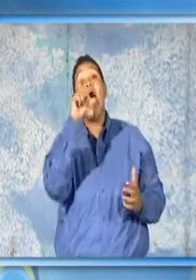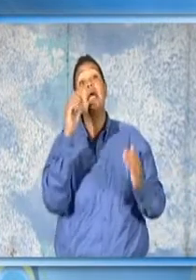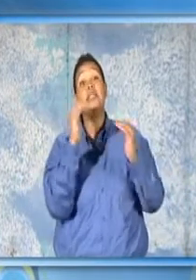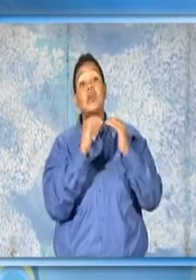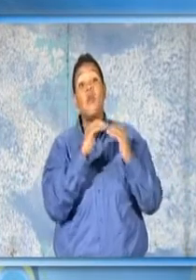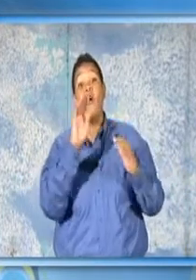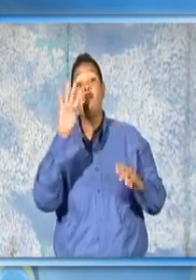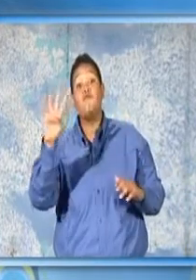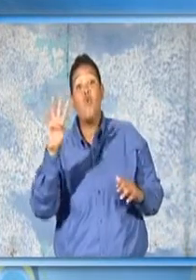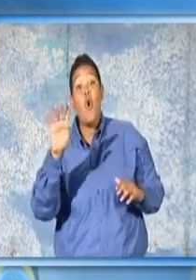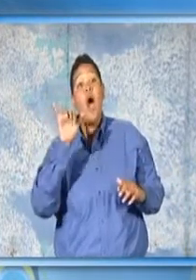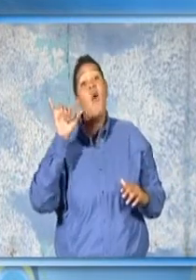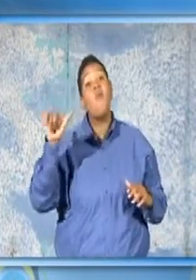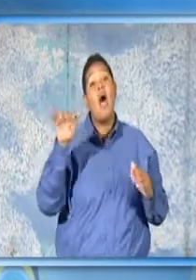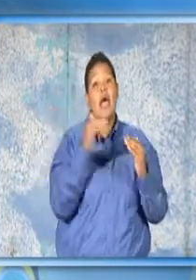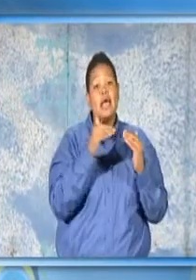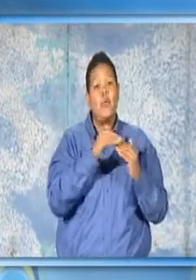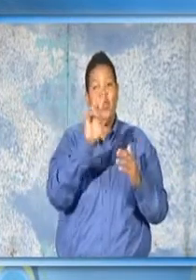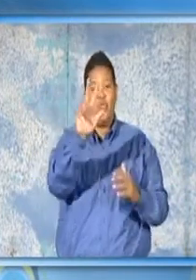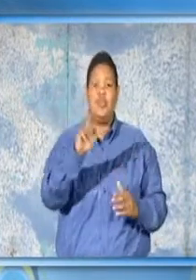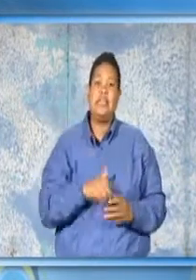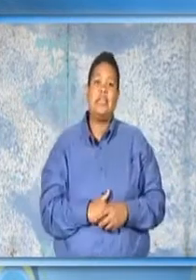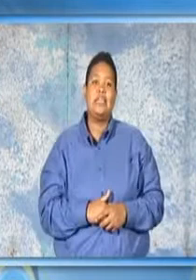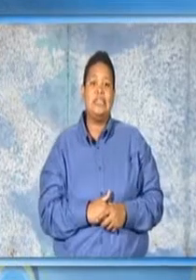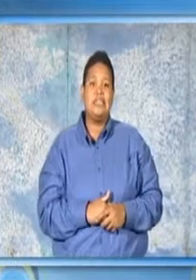4 and y equals 3.